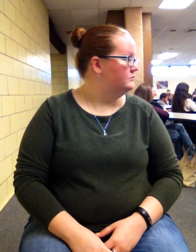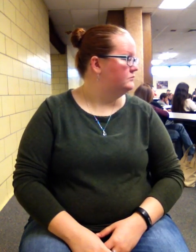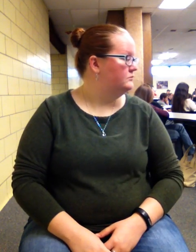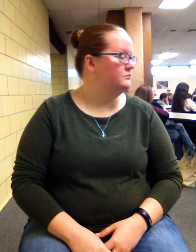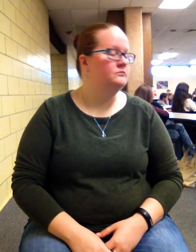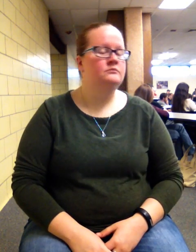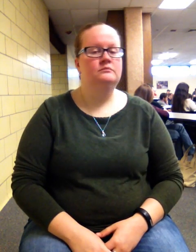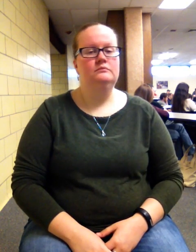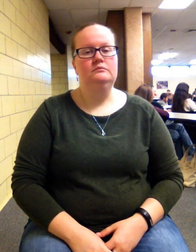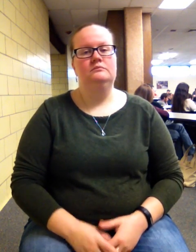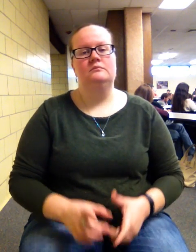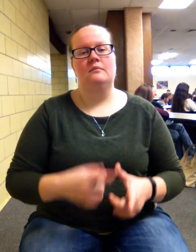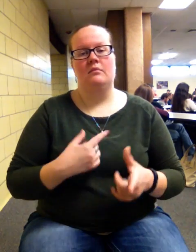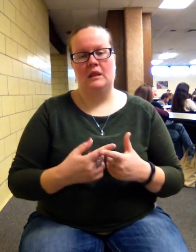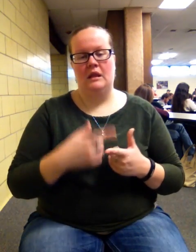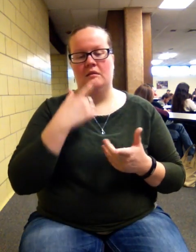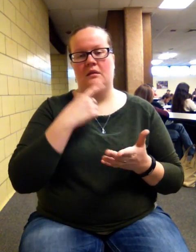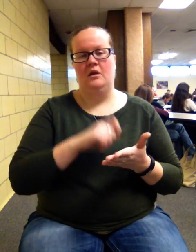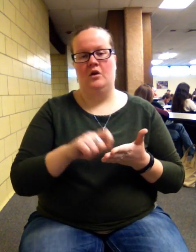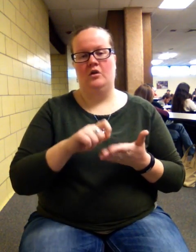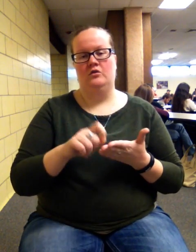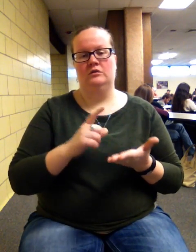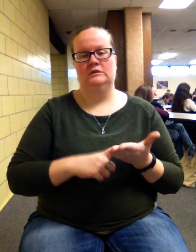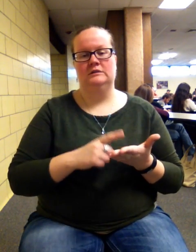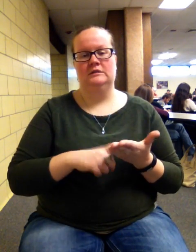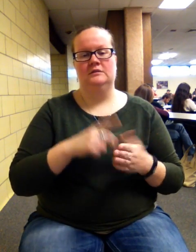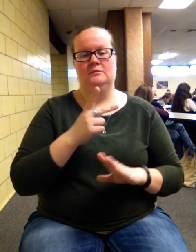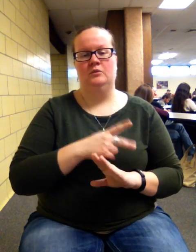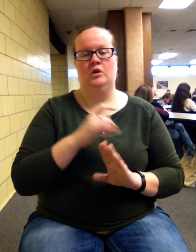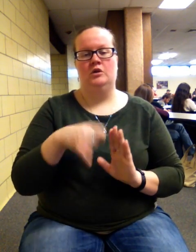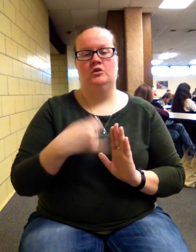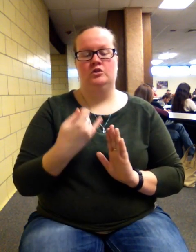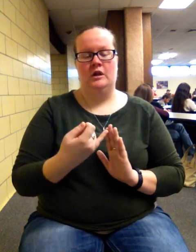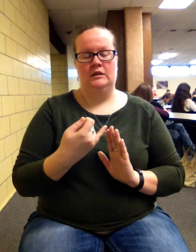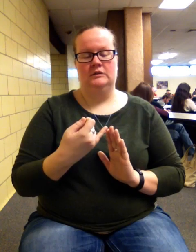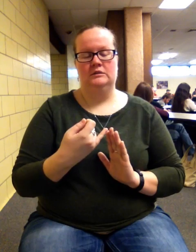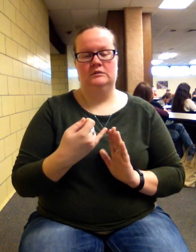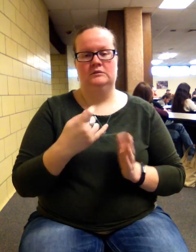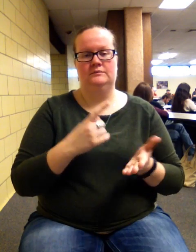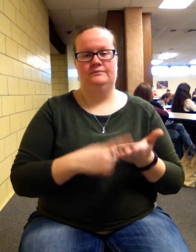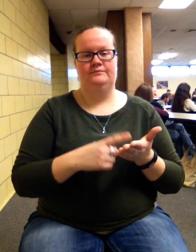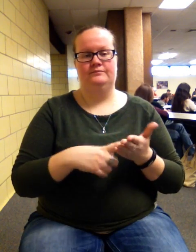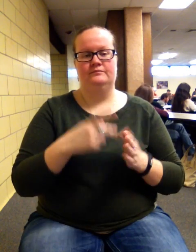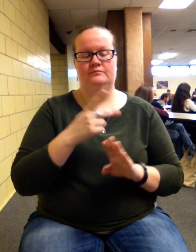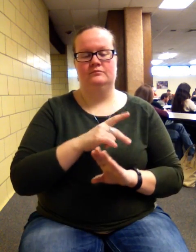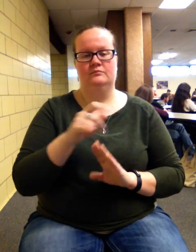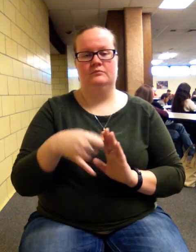Then, when the author talked about projects and talked about project betas,